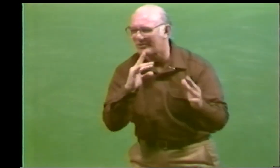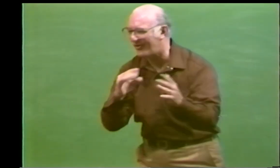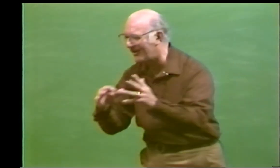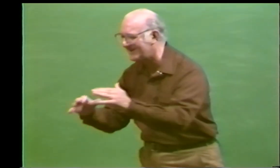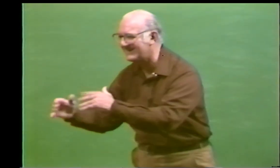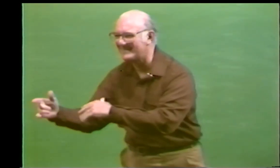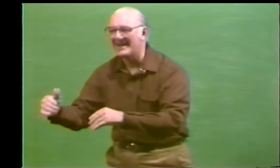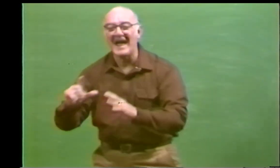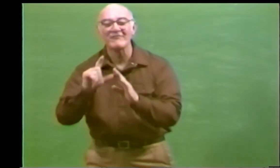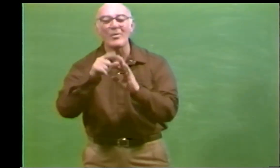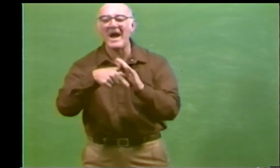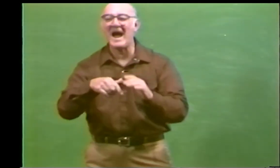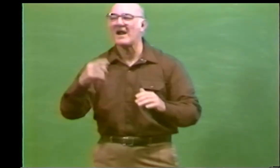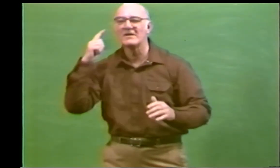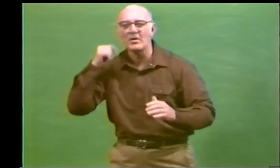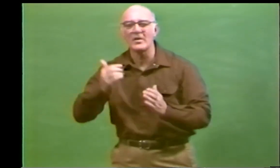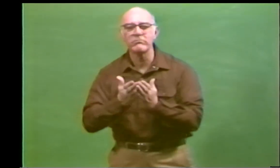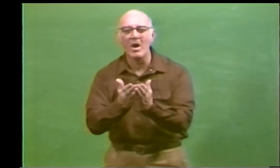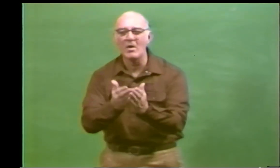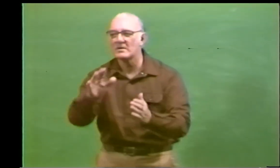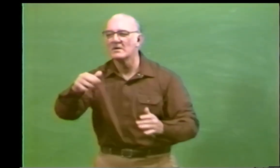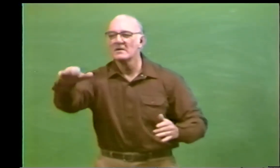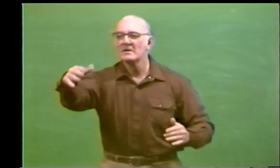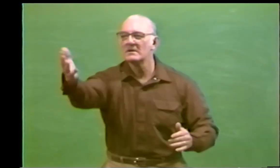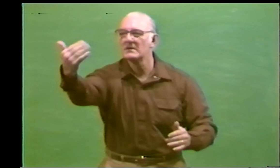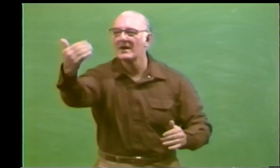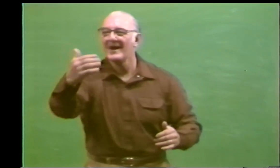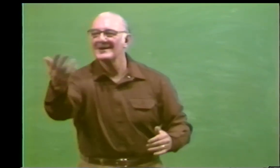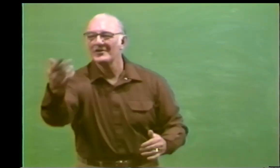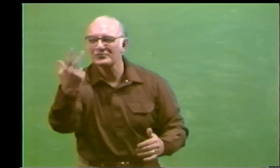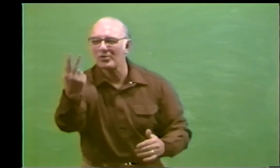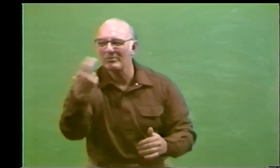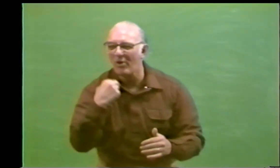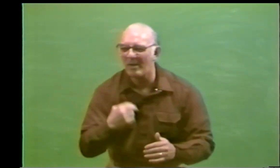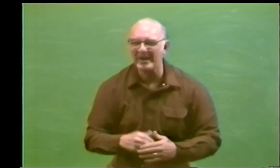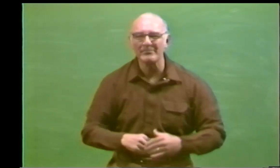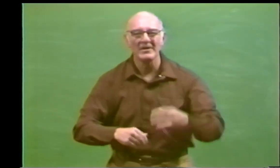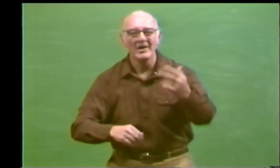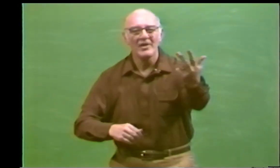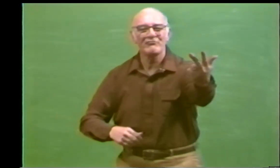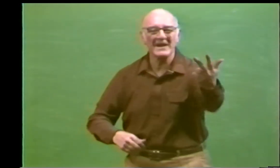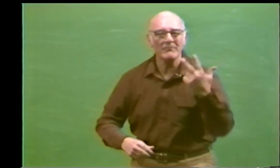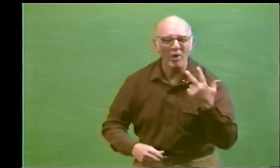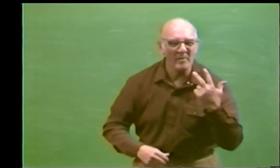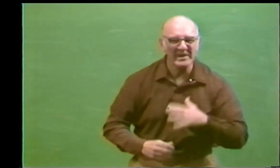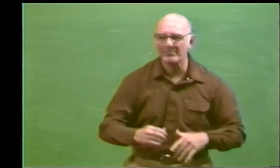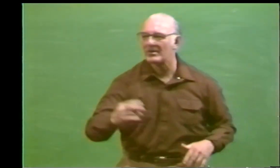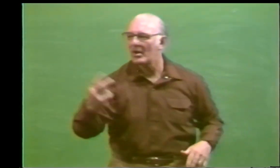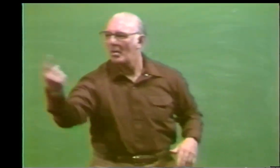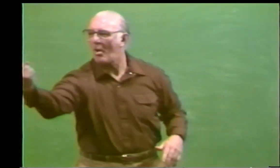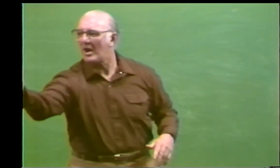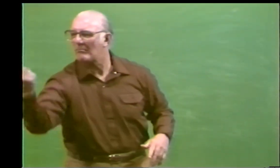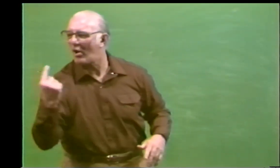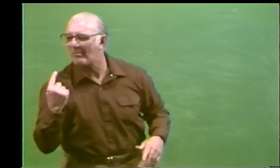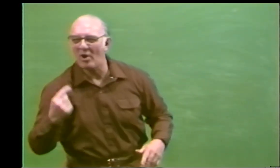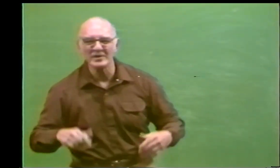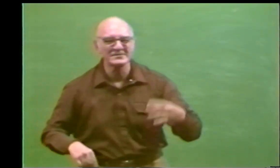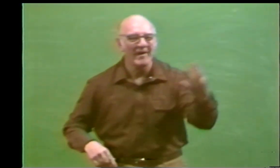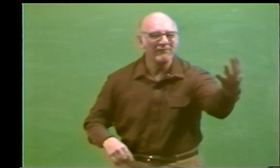talk. And for a while, another boat. Two more people. Three more people. One more person. Four